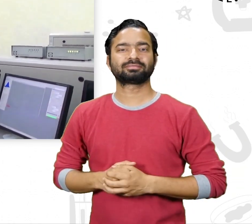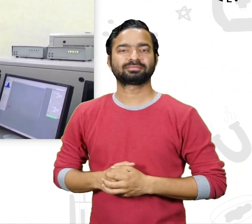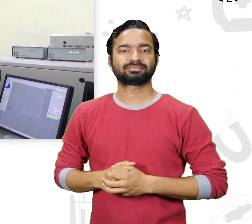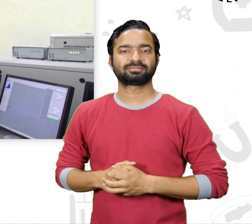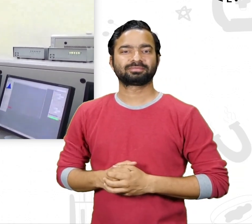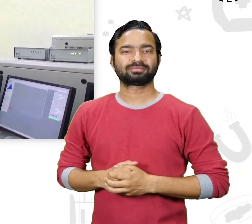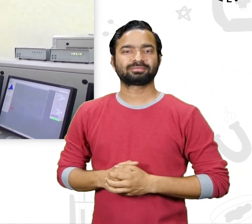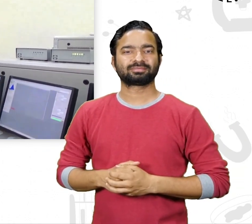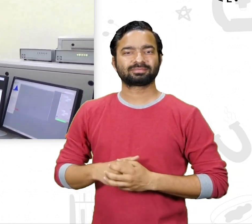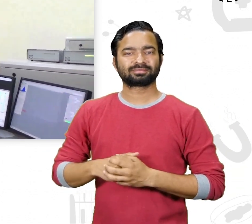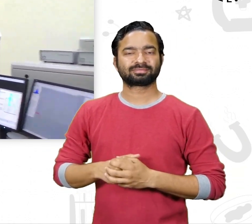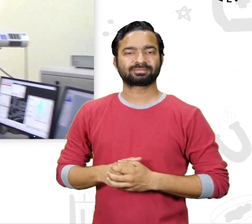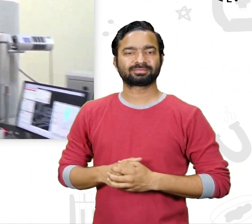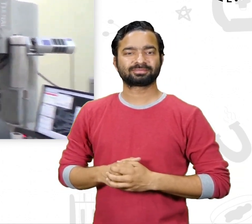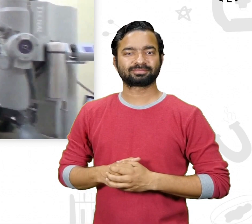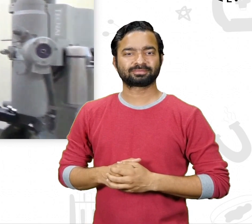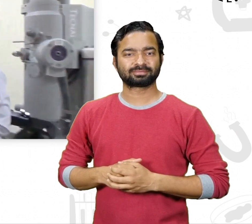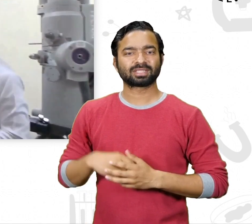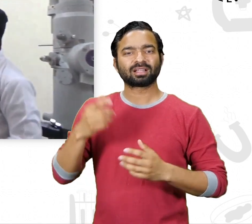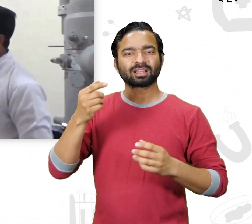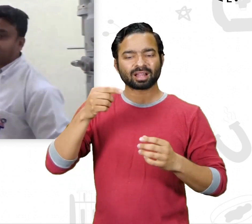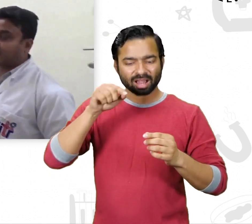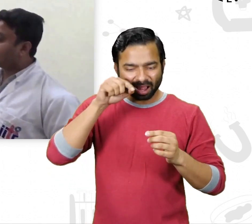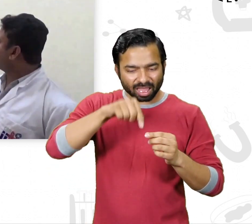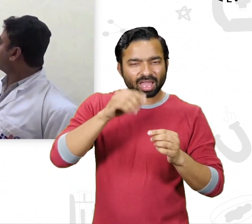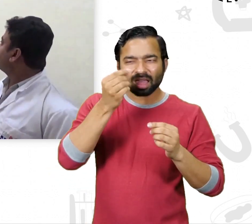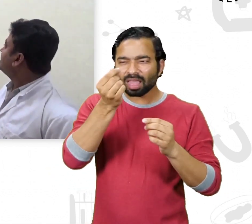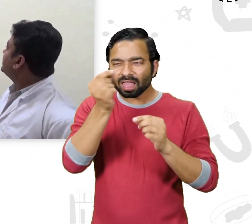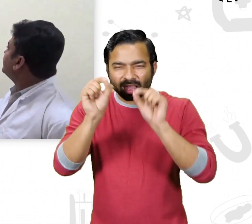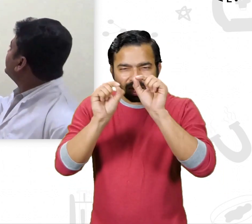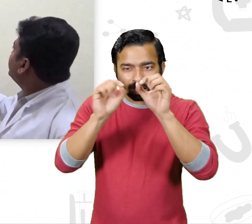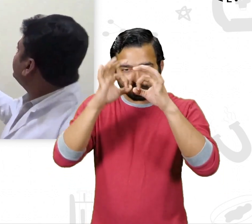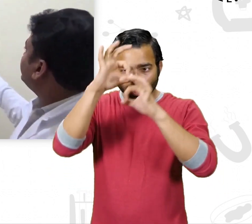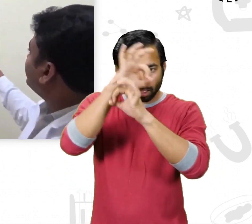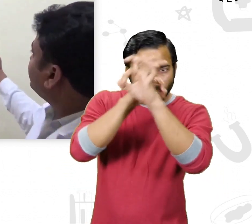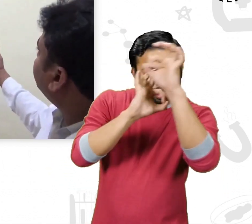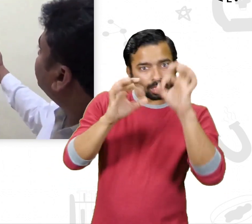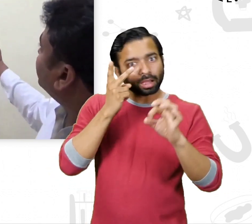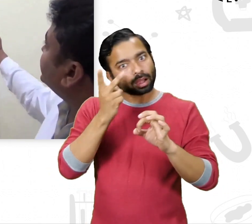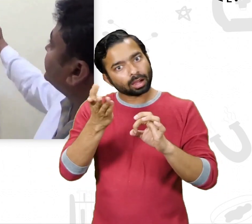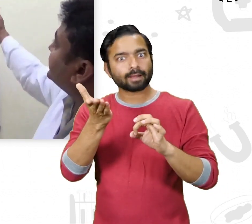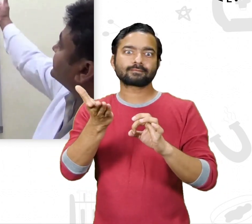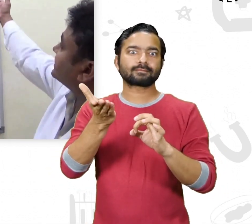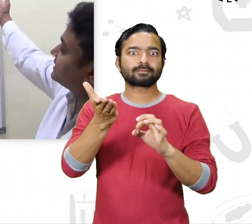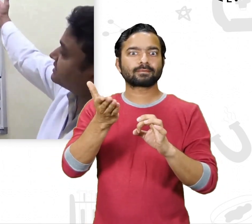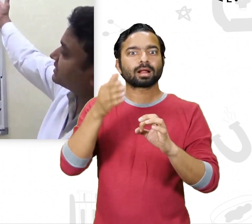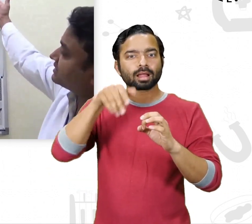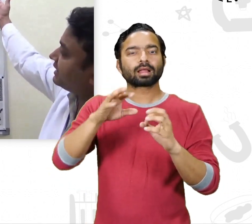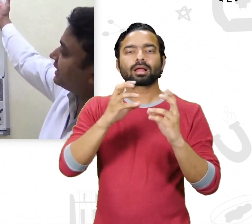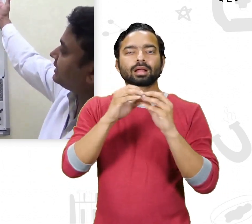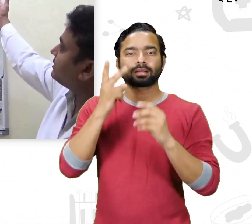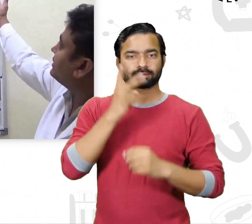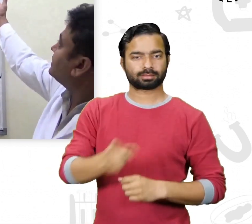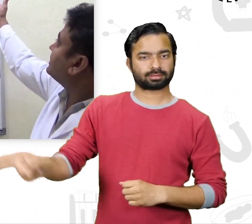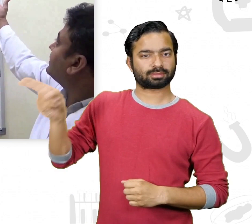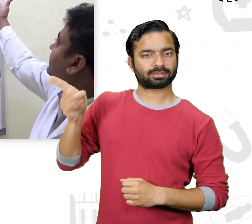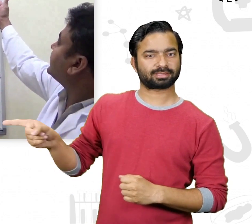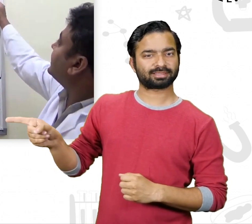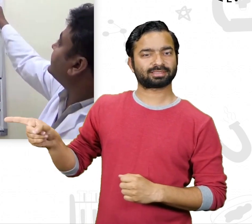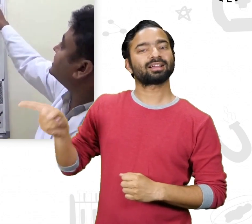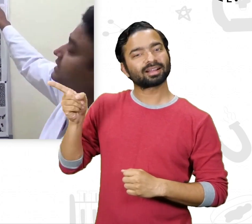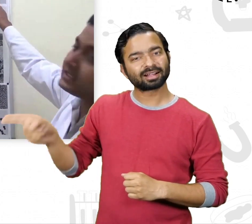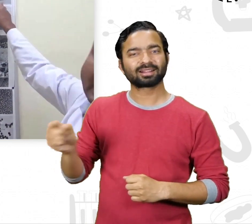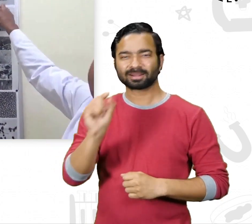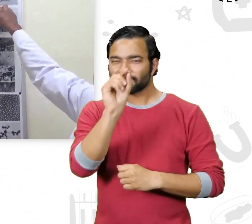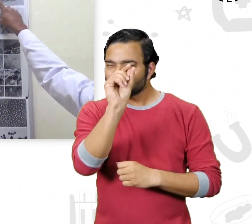nanometer. These are the different types of samples. You can see this is the cell line. We